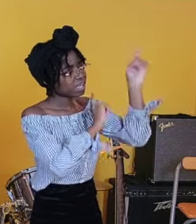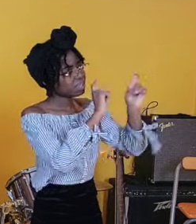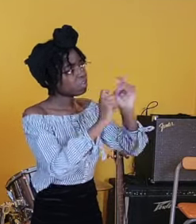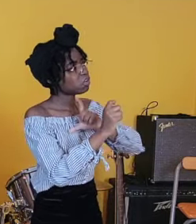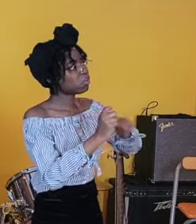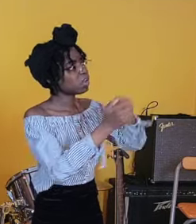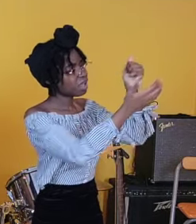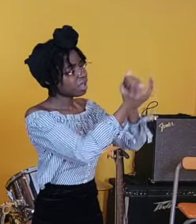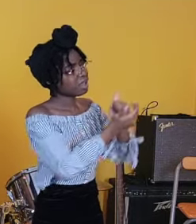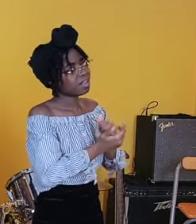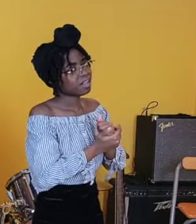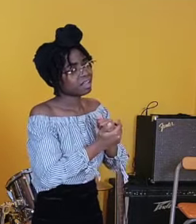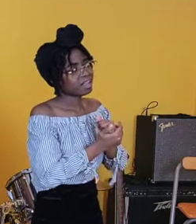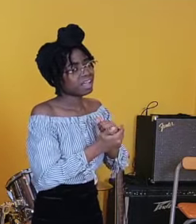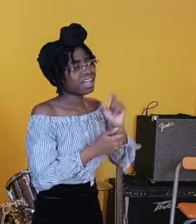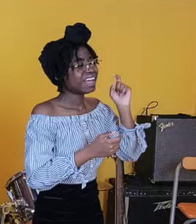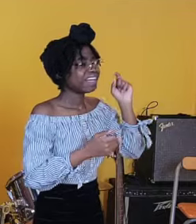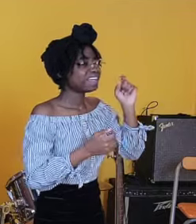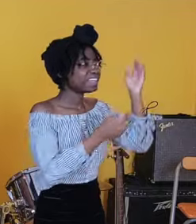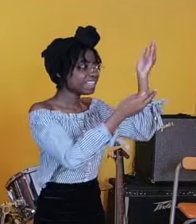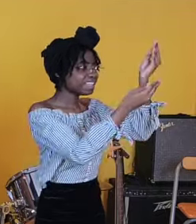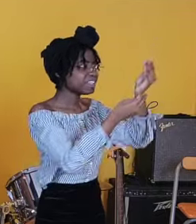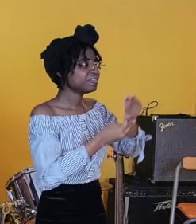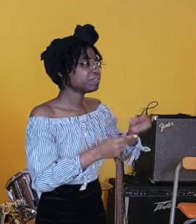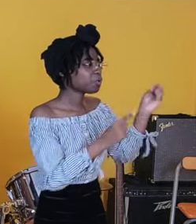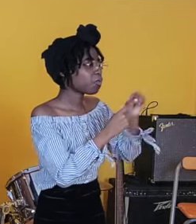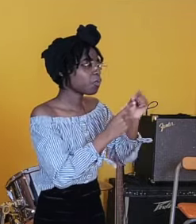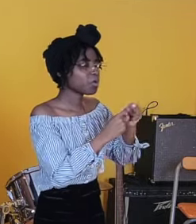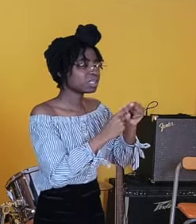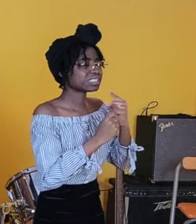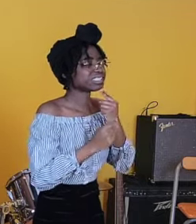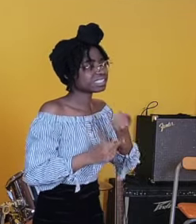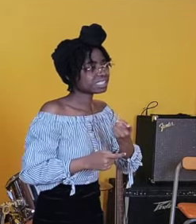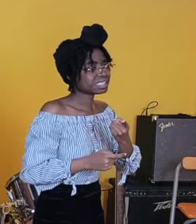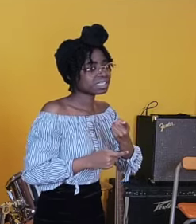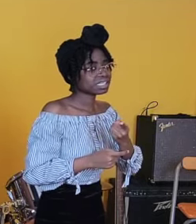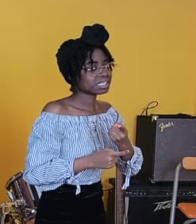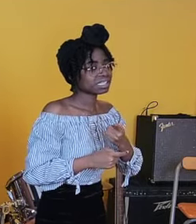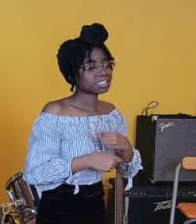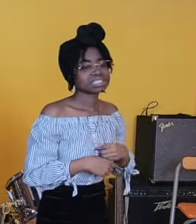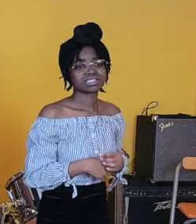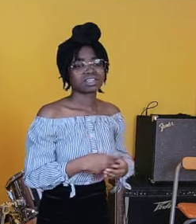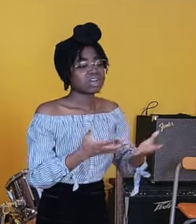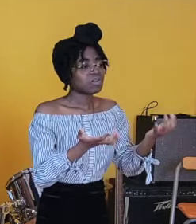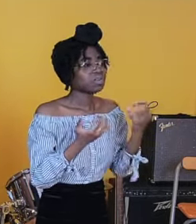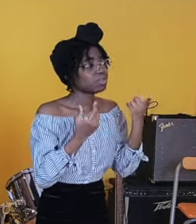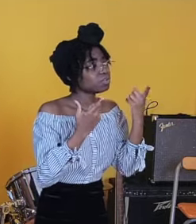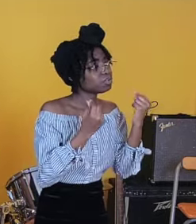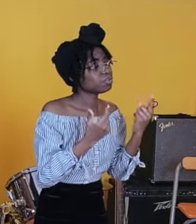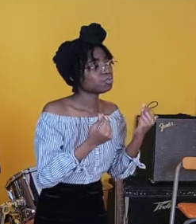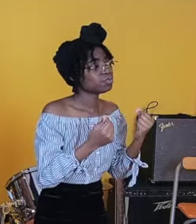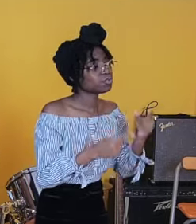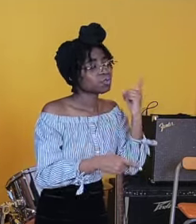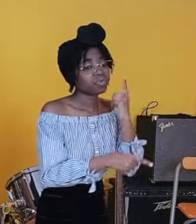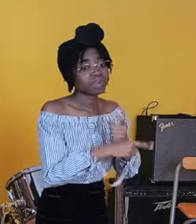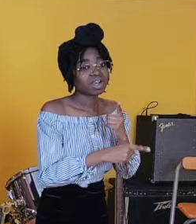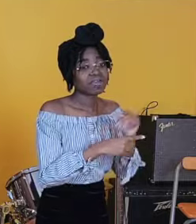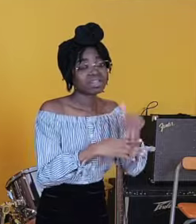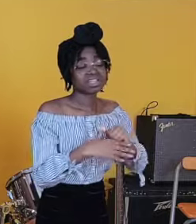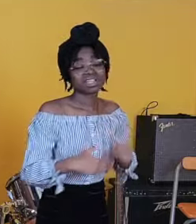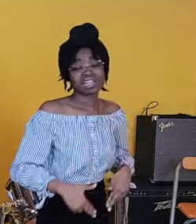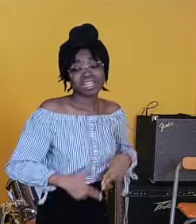words that I need to say, the approach I need to take so I can make things right in the life of my children or my child.